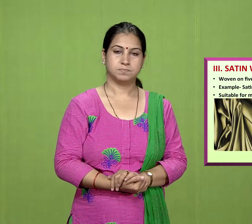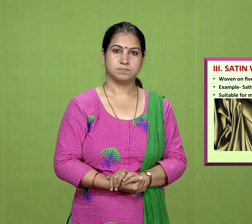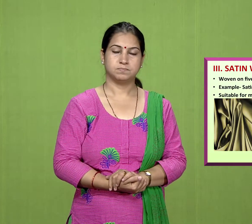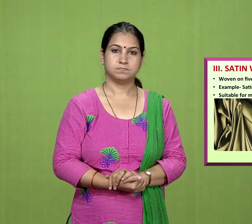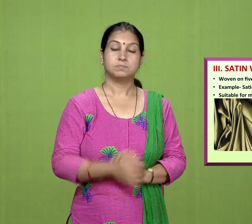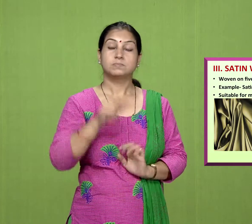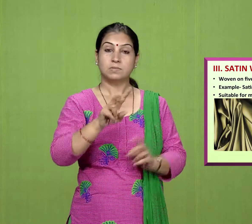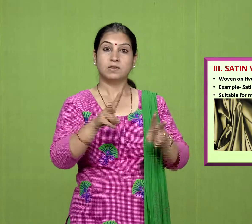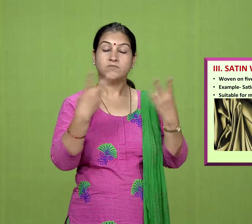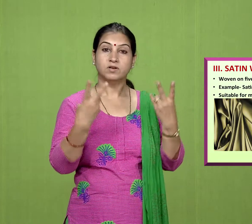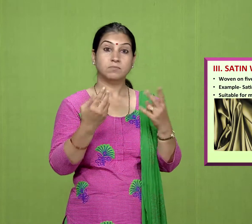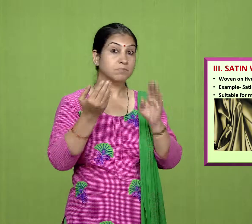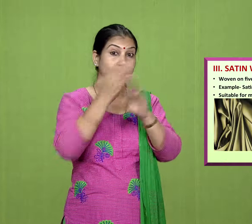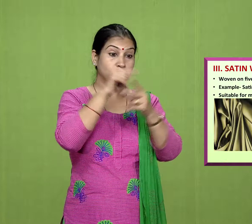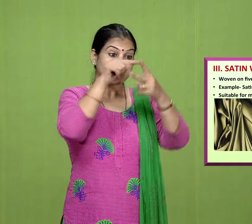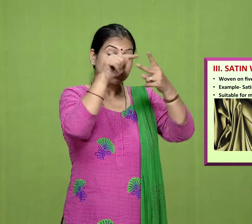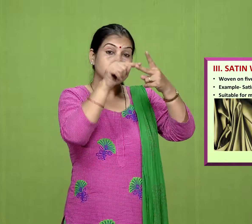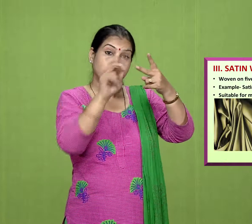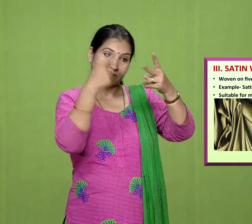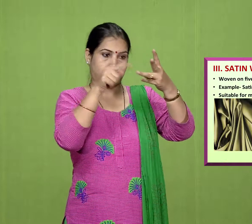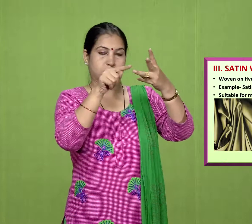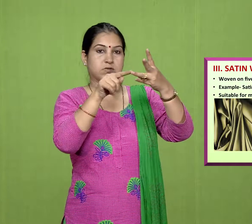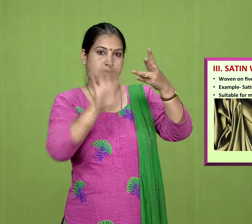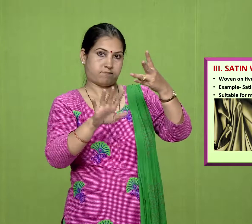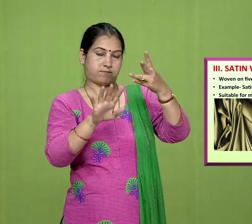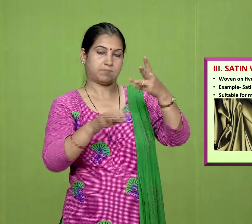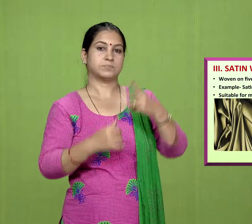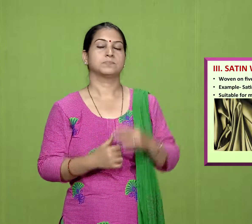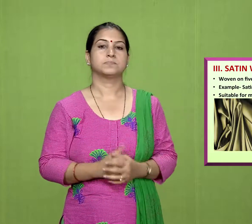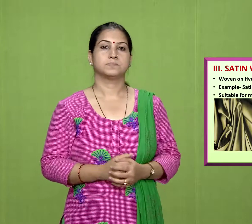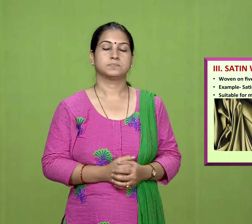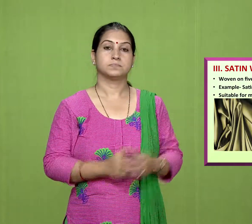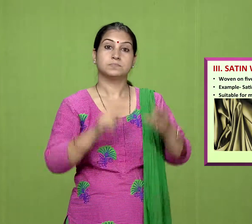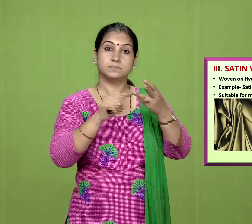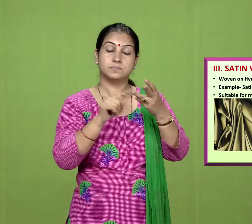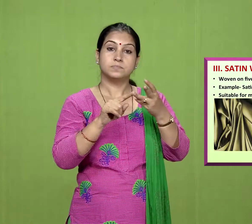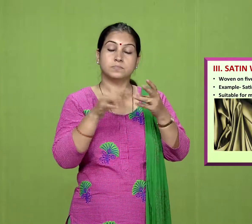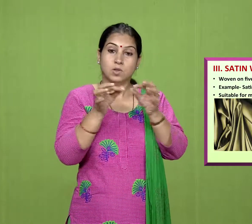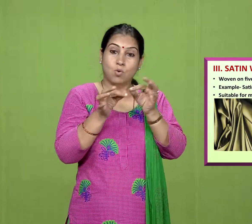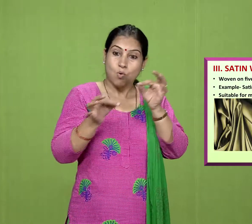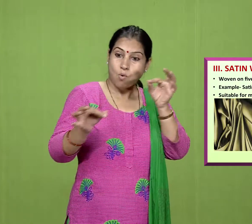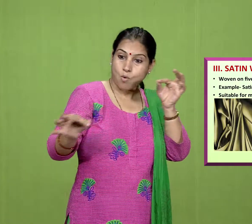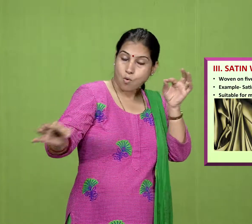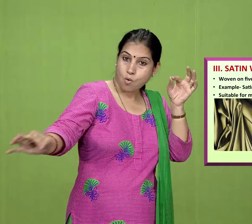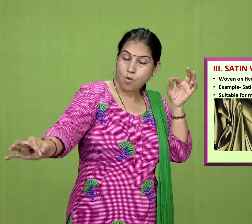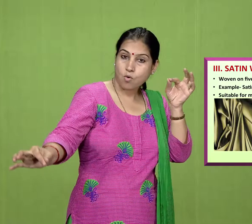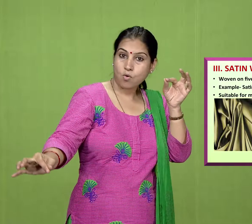It differs from twill weaves as it has long yarns floating on the